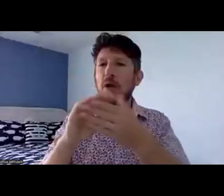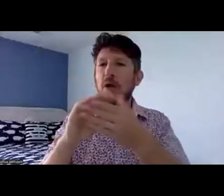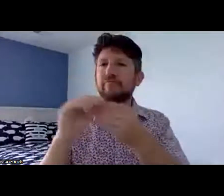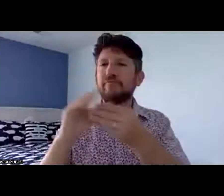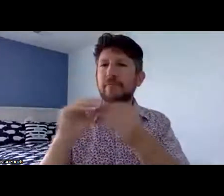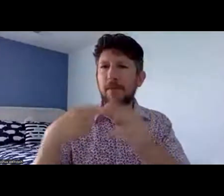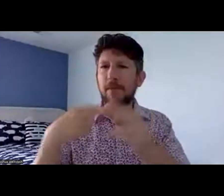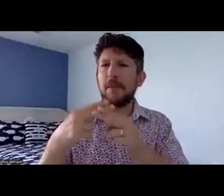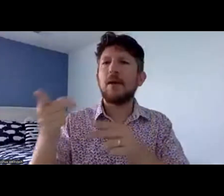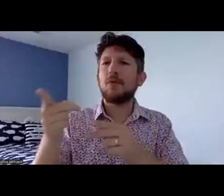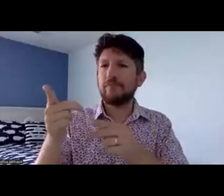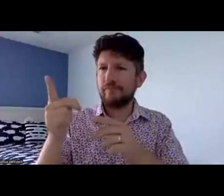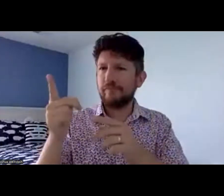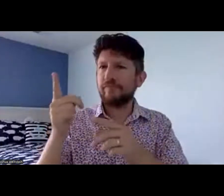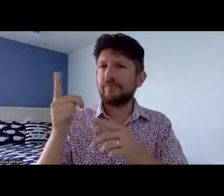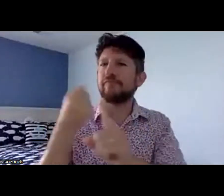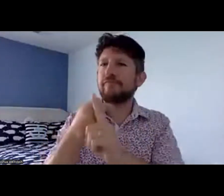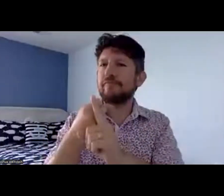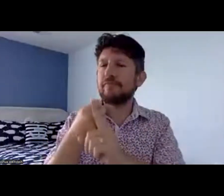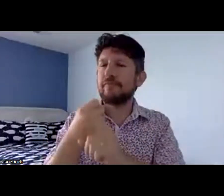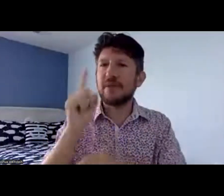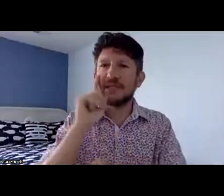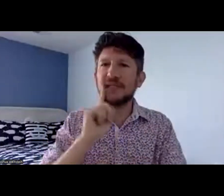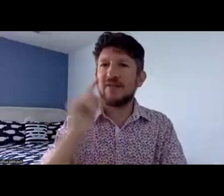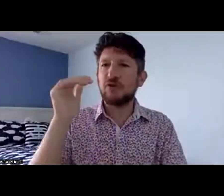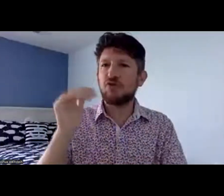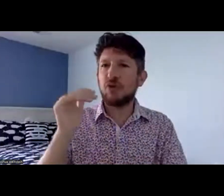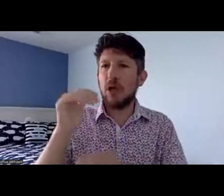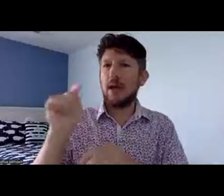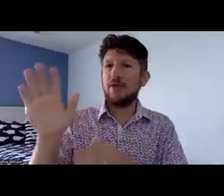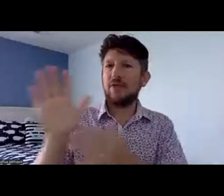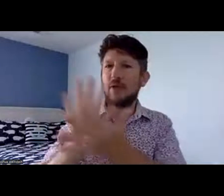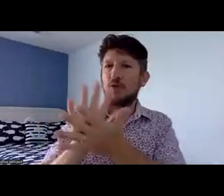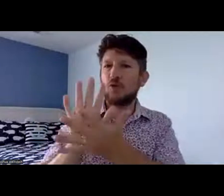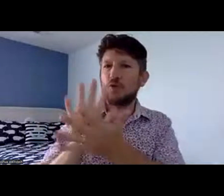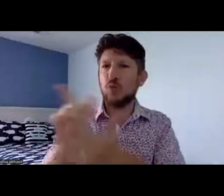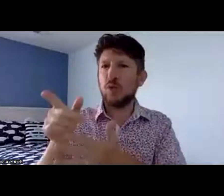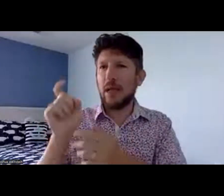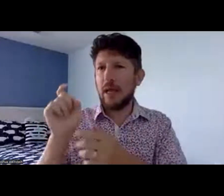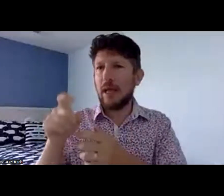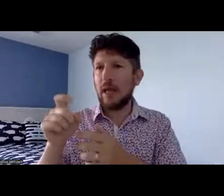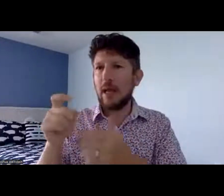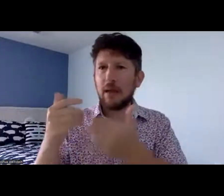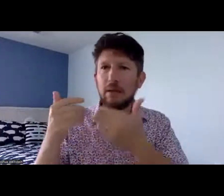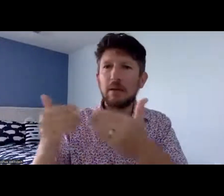And I would love if we could have a volunteer of someone who can discuss the